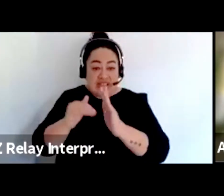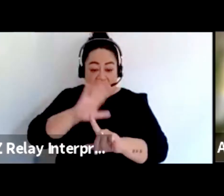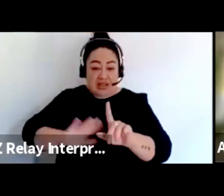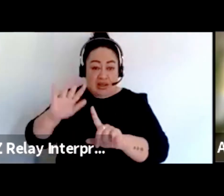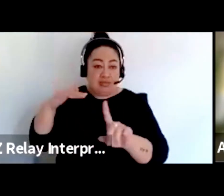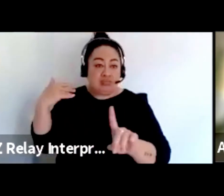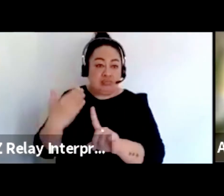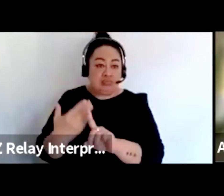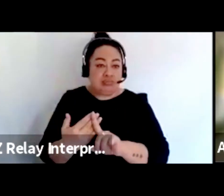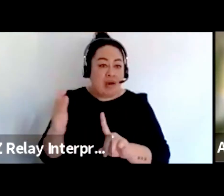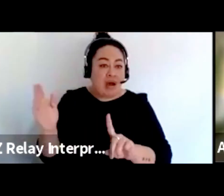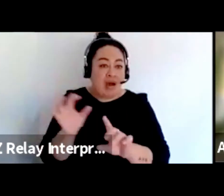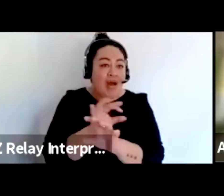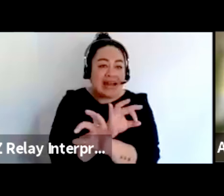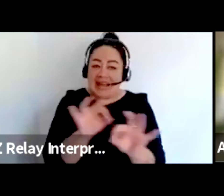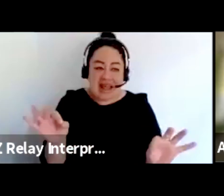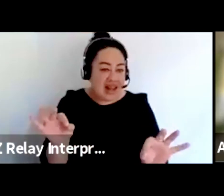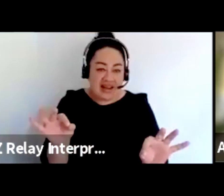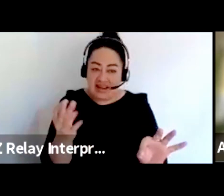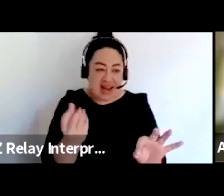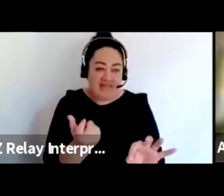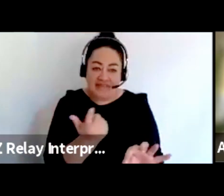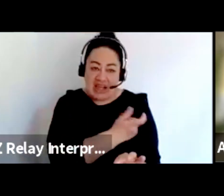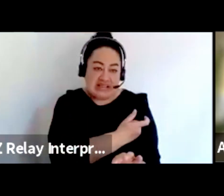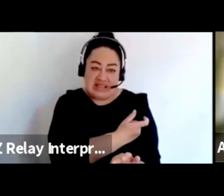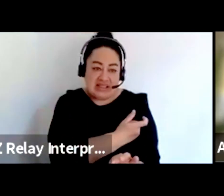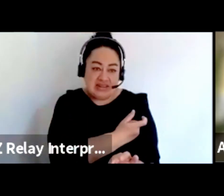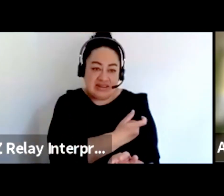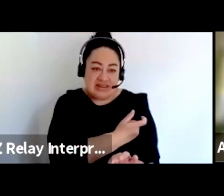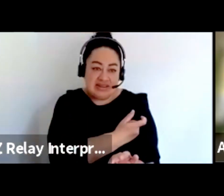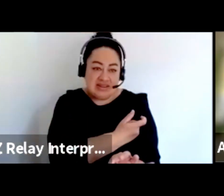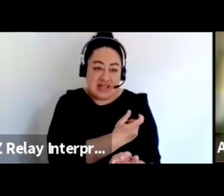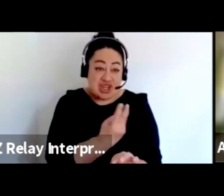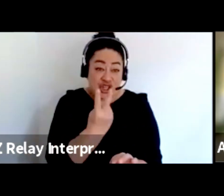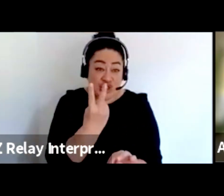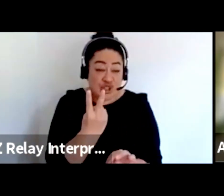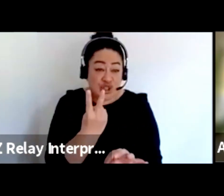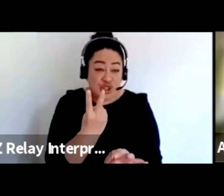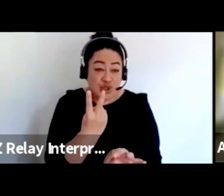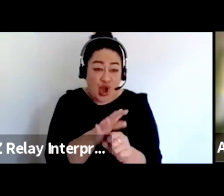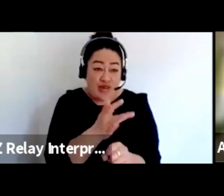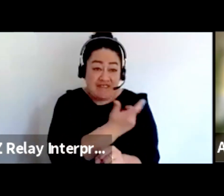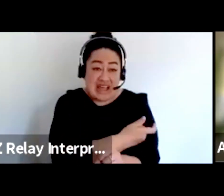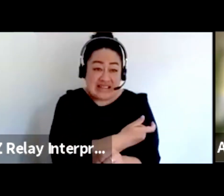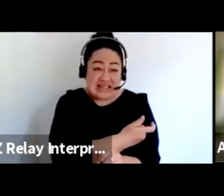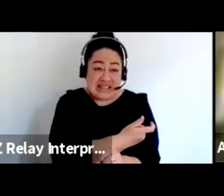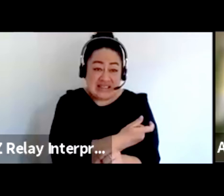vaccinated. What we would consider fully vaccinated, so received 2 doses greater than 14